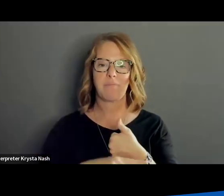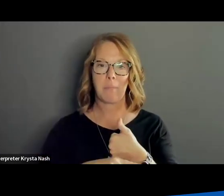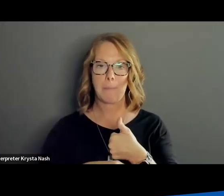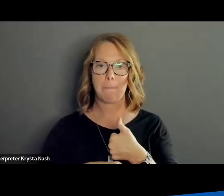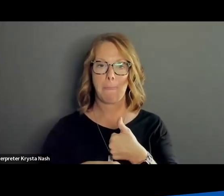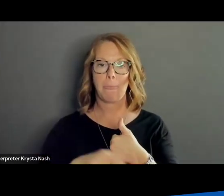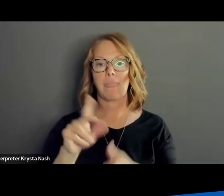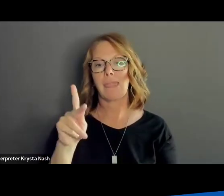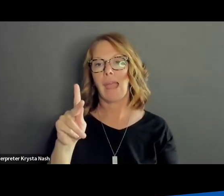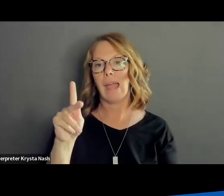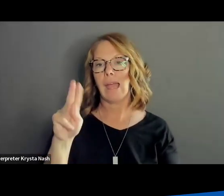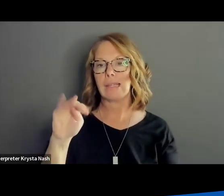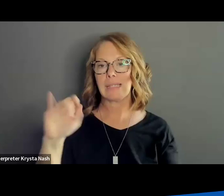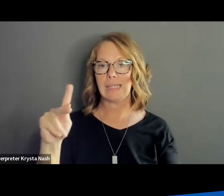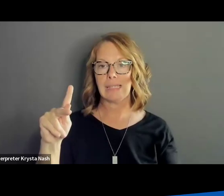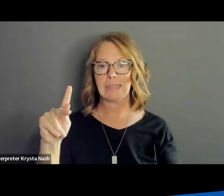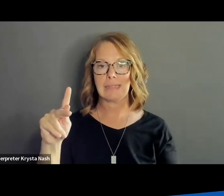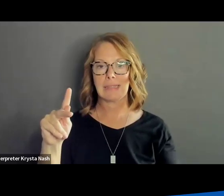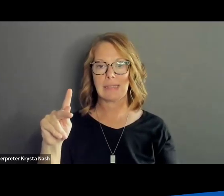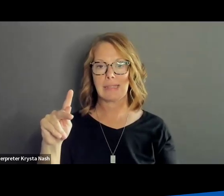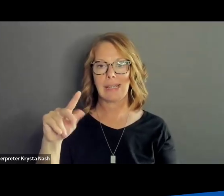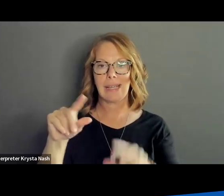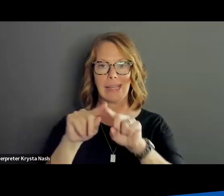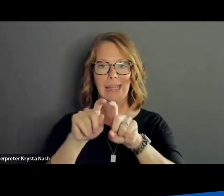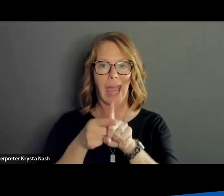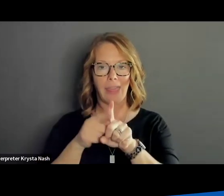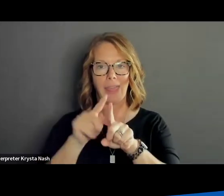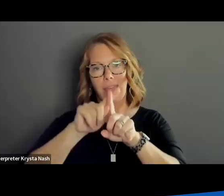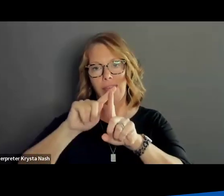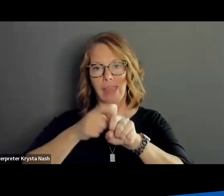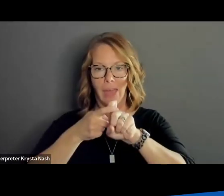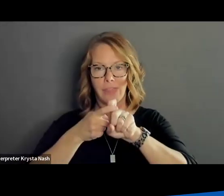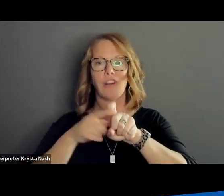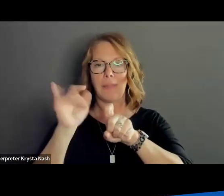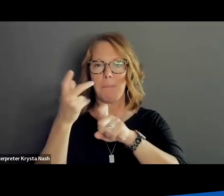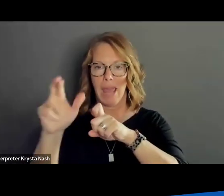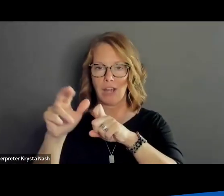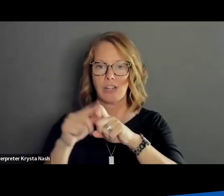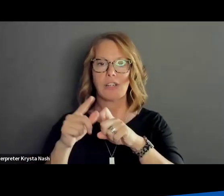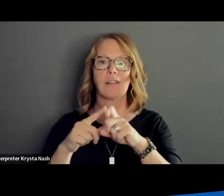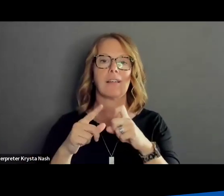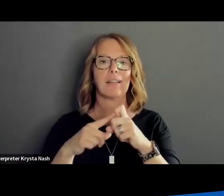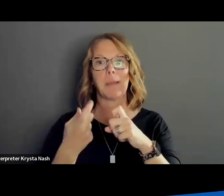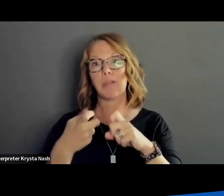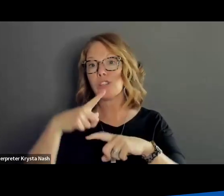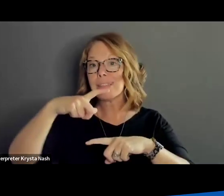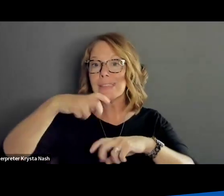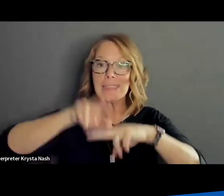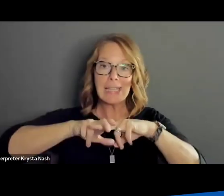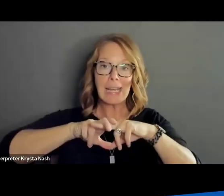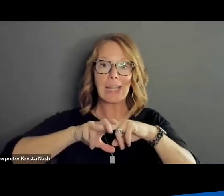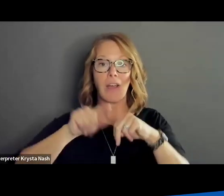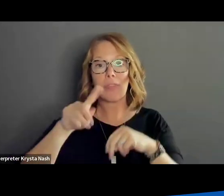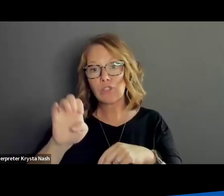a kinked bladder, a kink catheter in the bladder. Sometimes you're sitting on the tube. Sometimes there's a